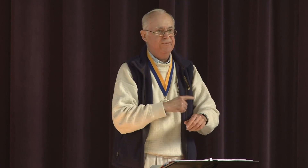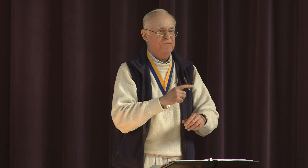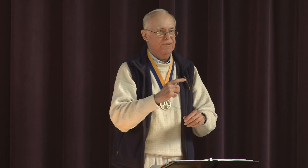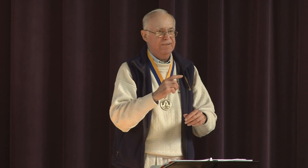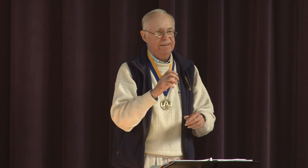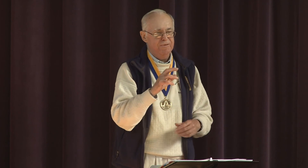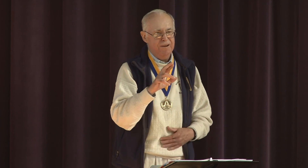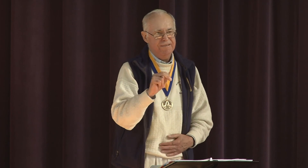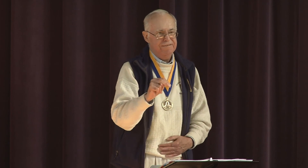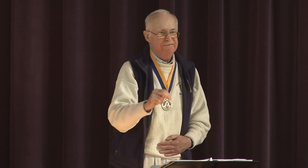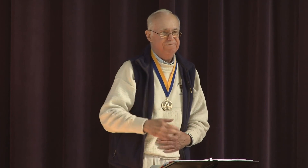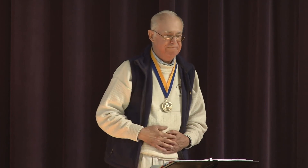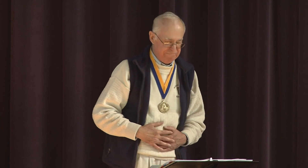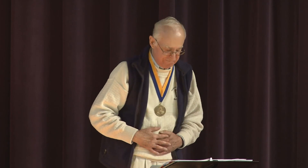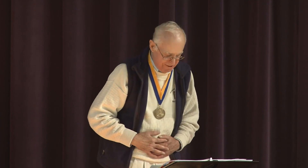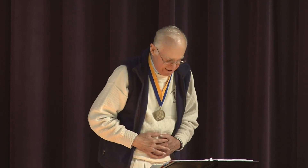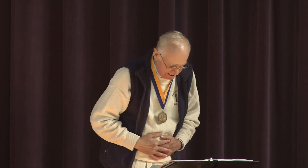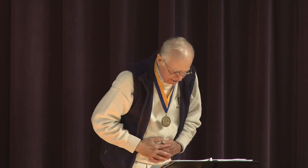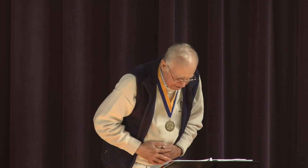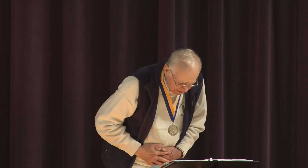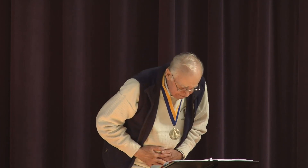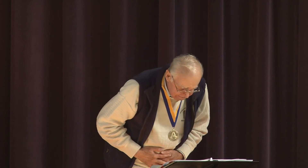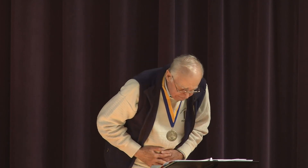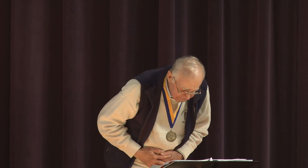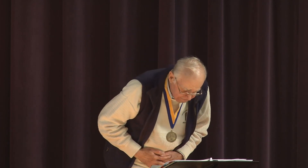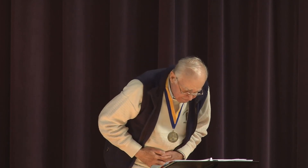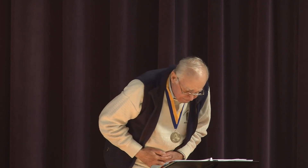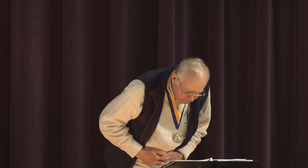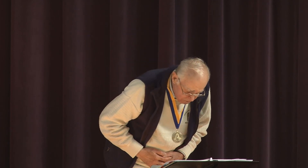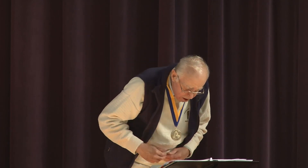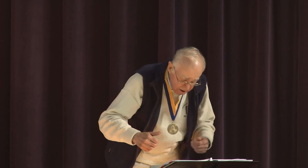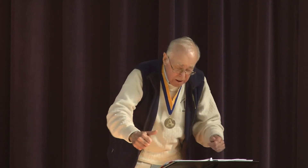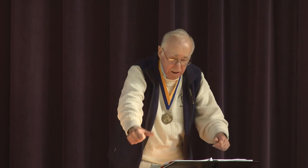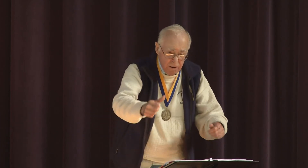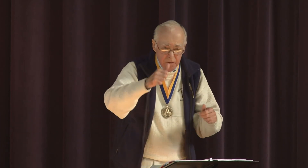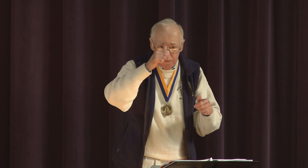benefited in the long run from those studies.